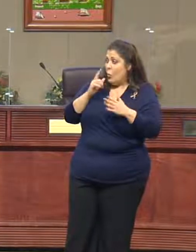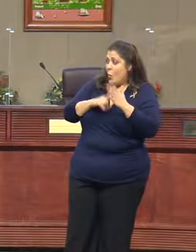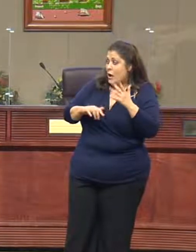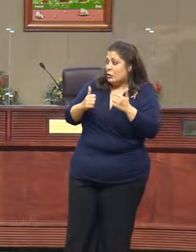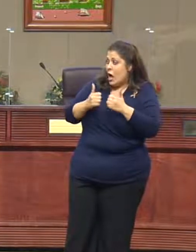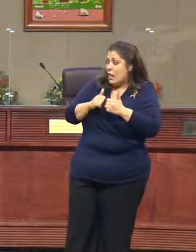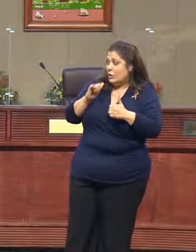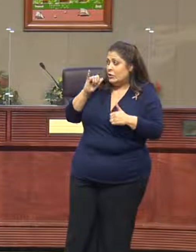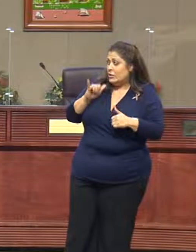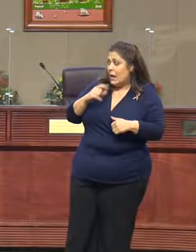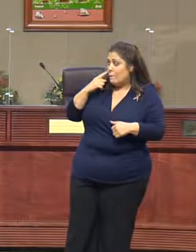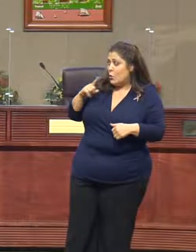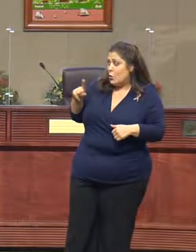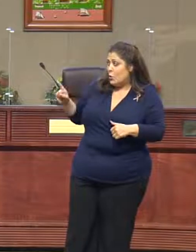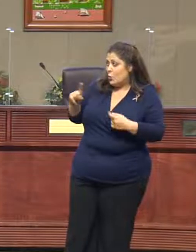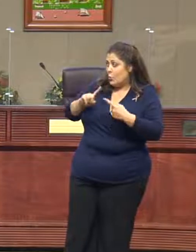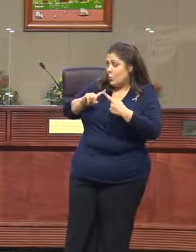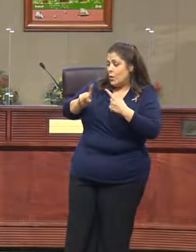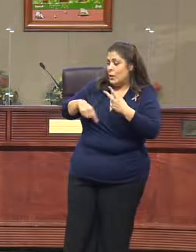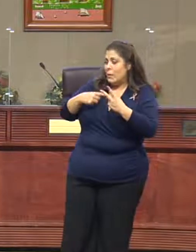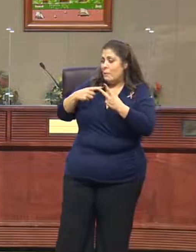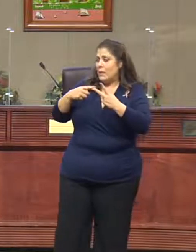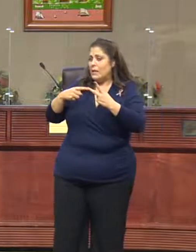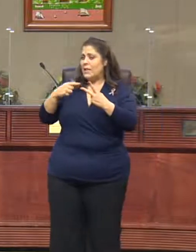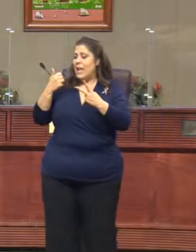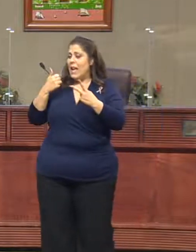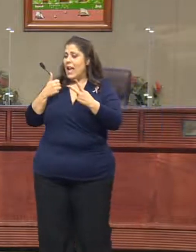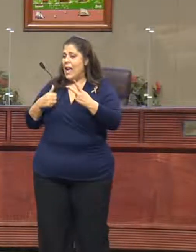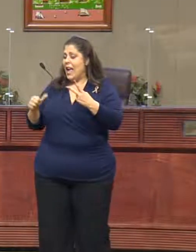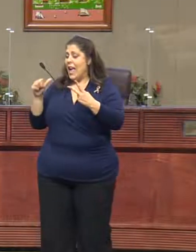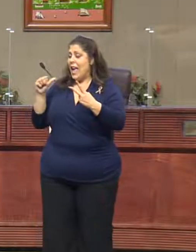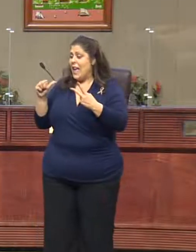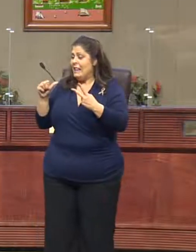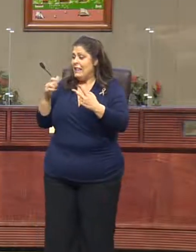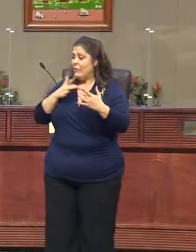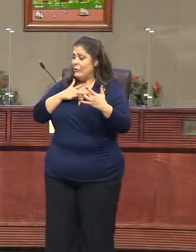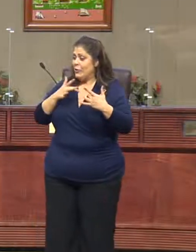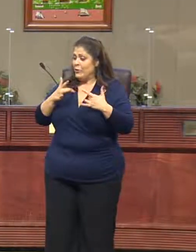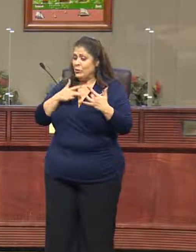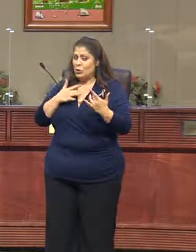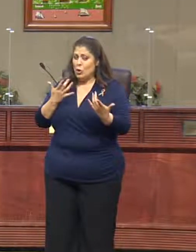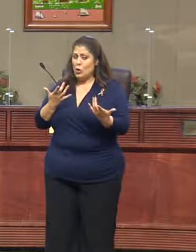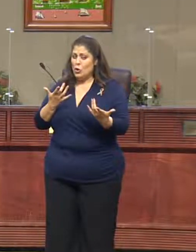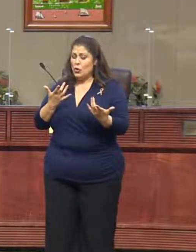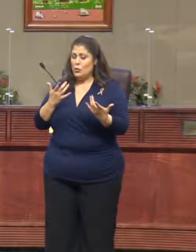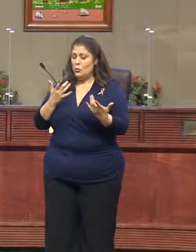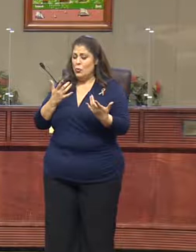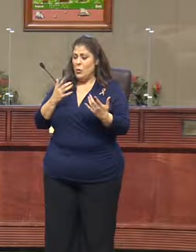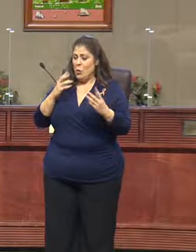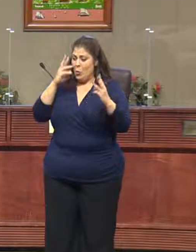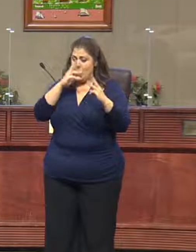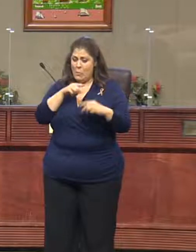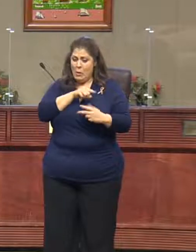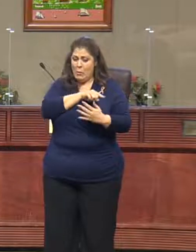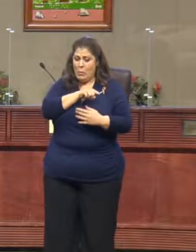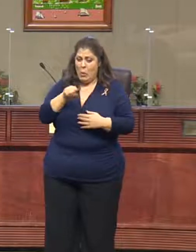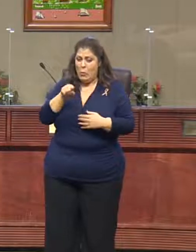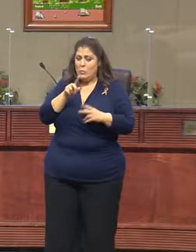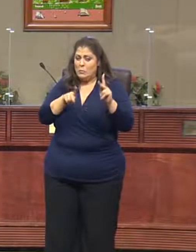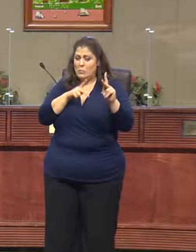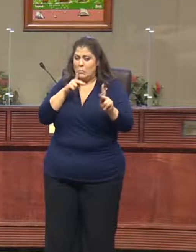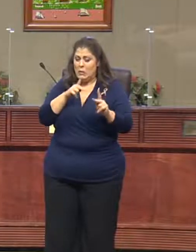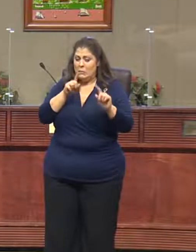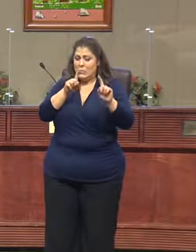concerns of not being able to provide with us this afternoon a timeline of when these people tested positive for this extremely